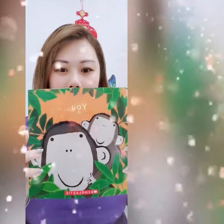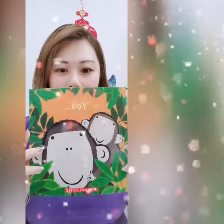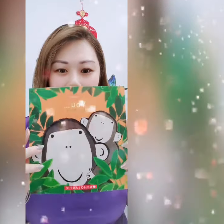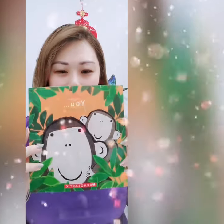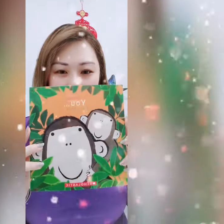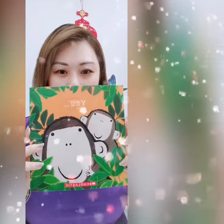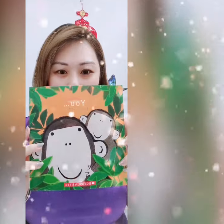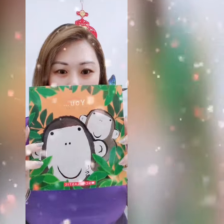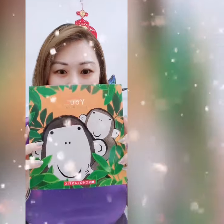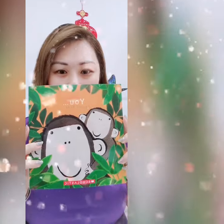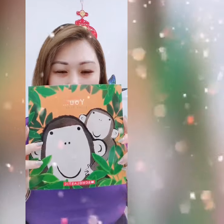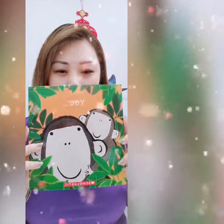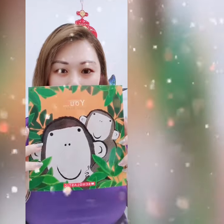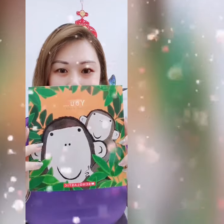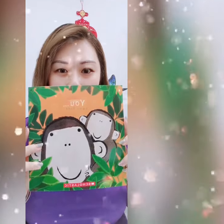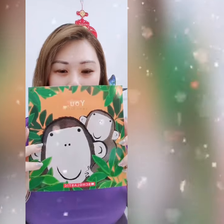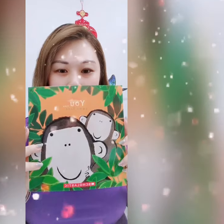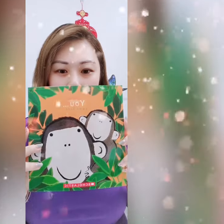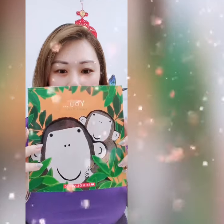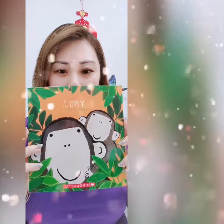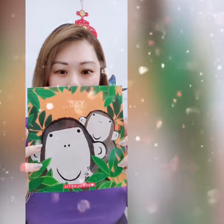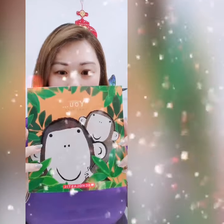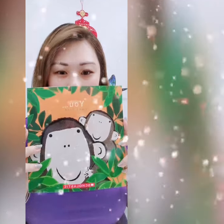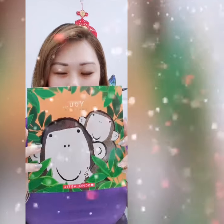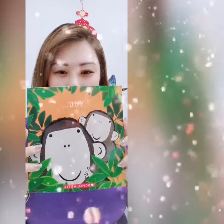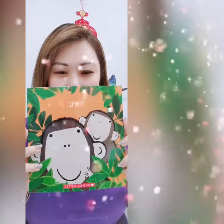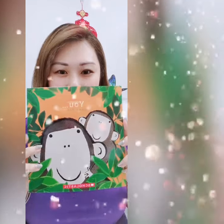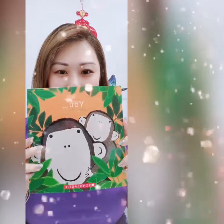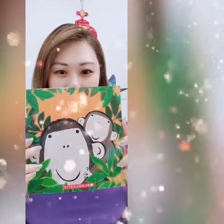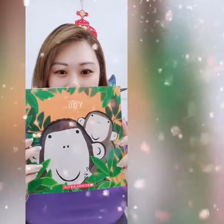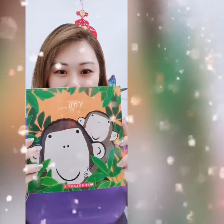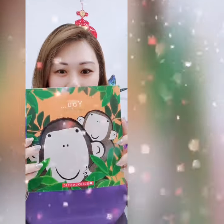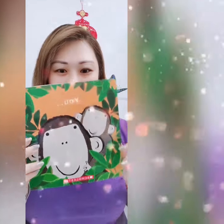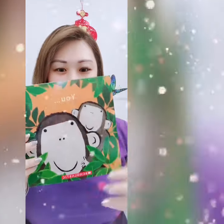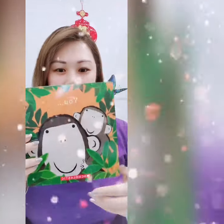Let's find out what this book is all about.